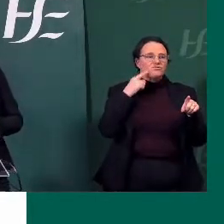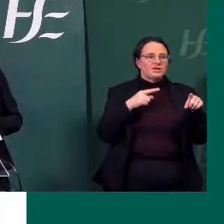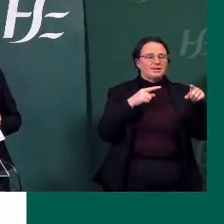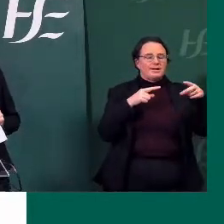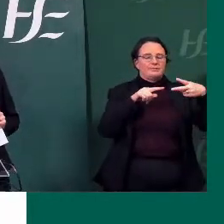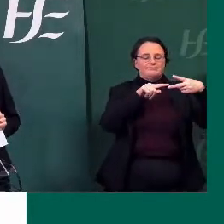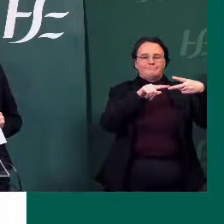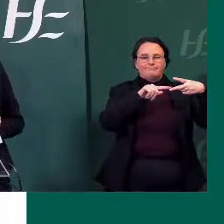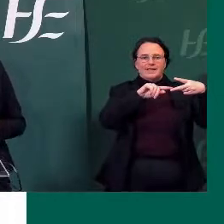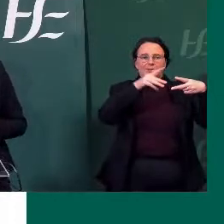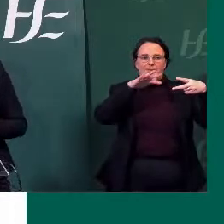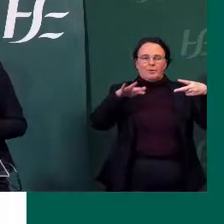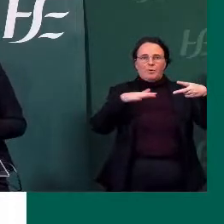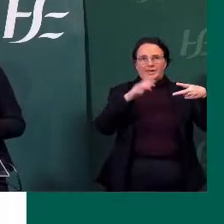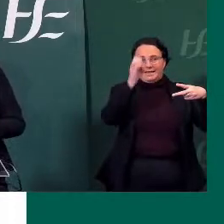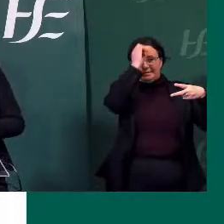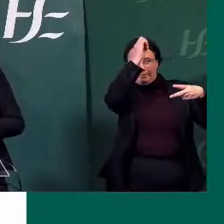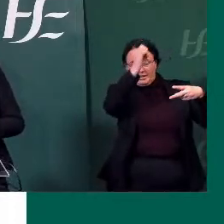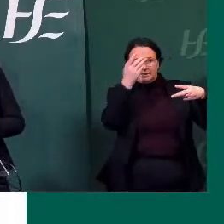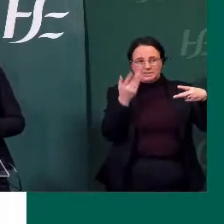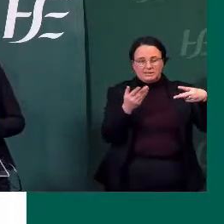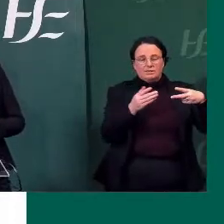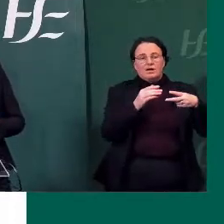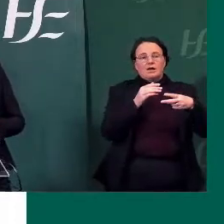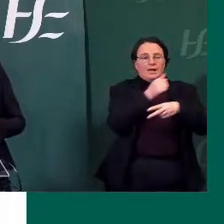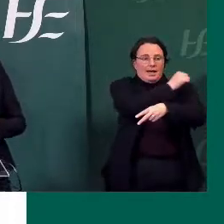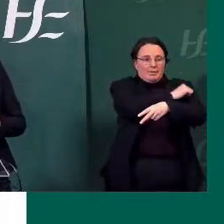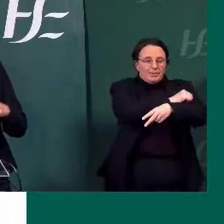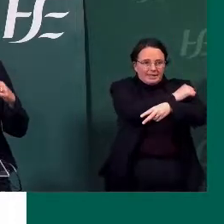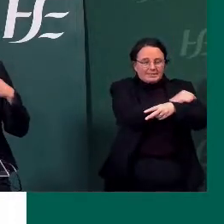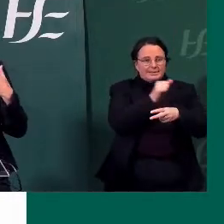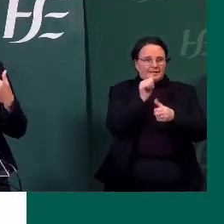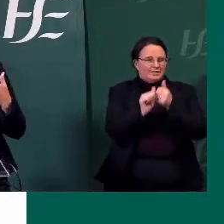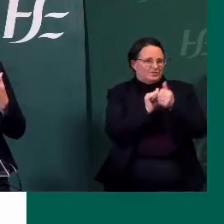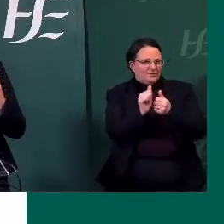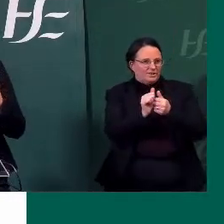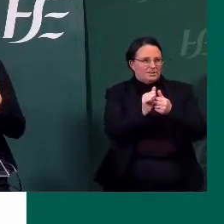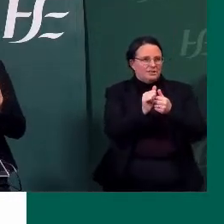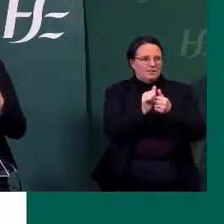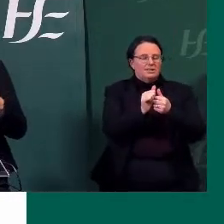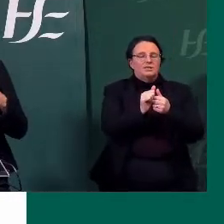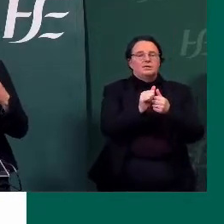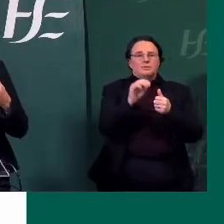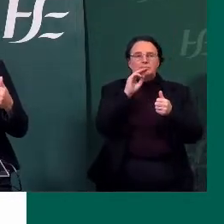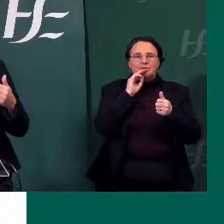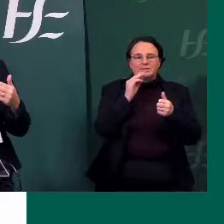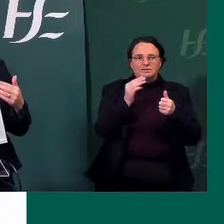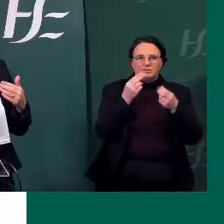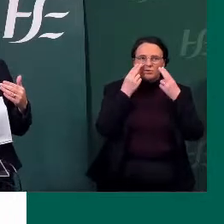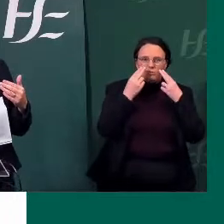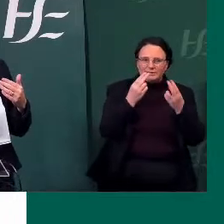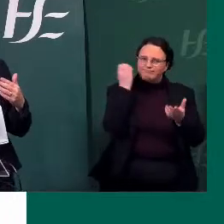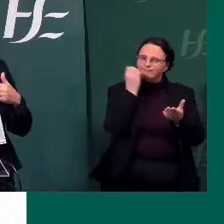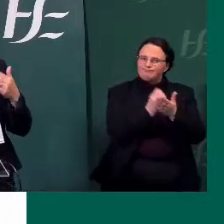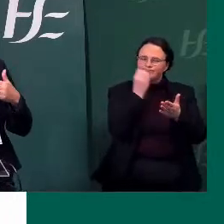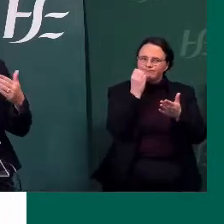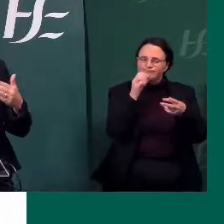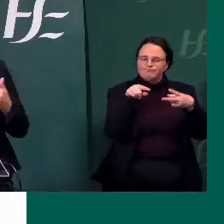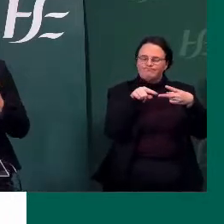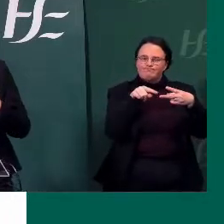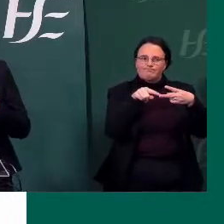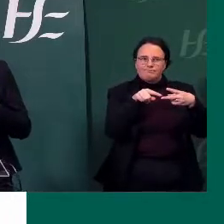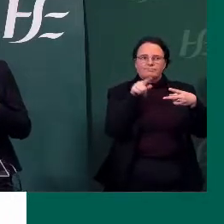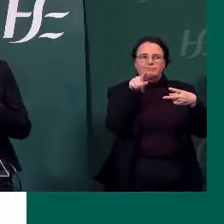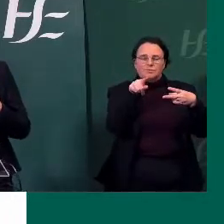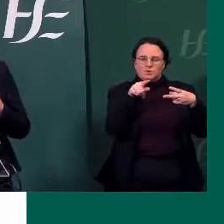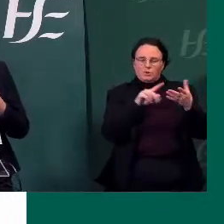middle is what we project as our ambulance activity. So that is, and our ambulance activity is normally very accurate. So we use this